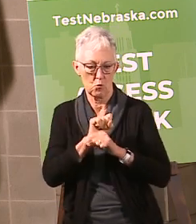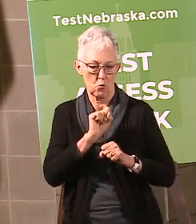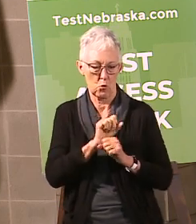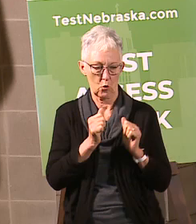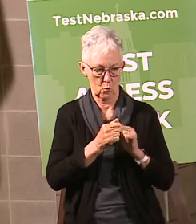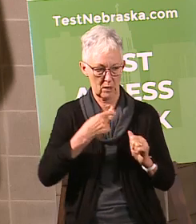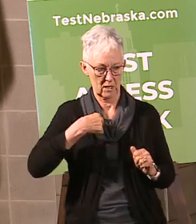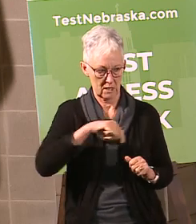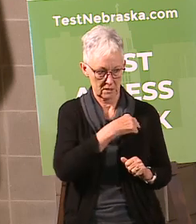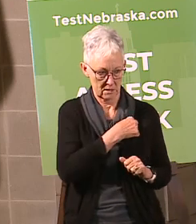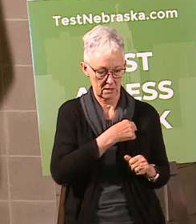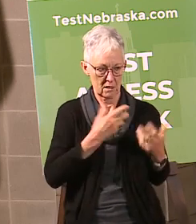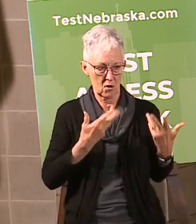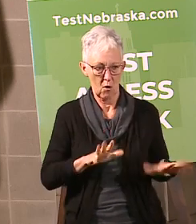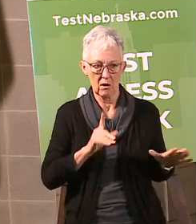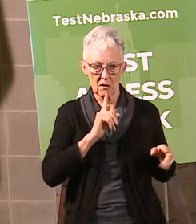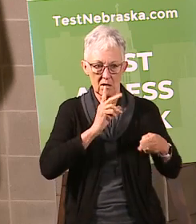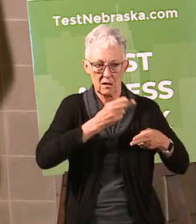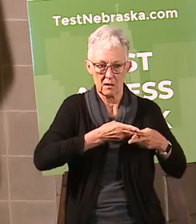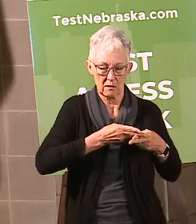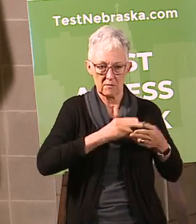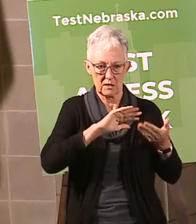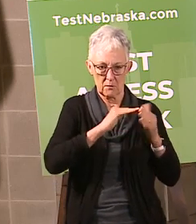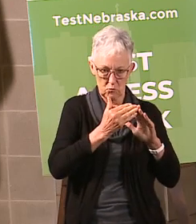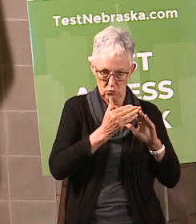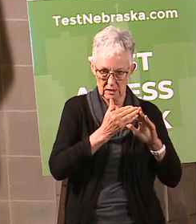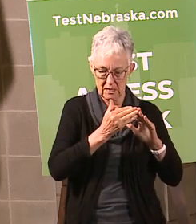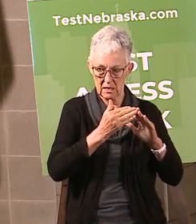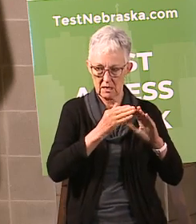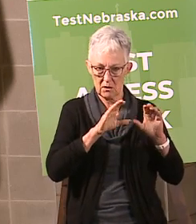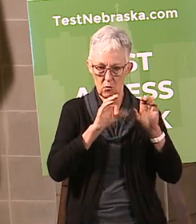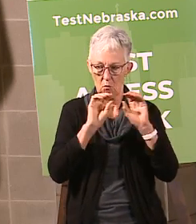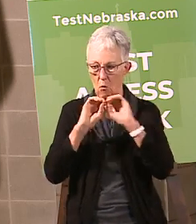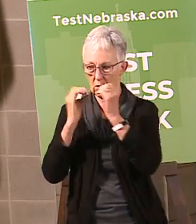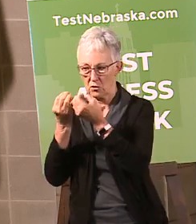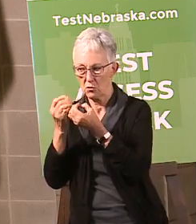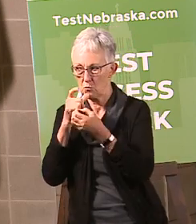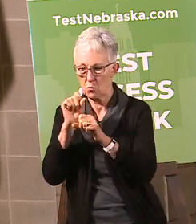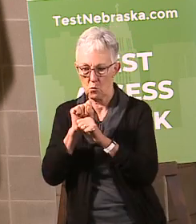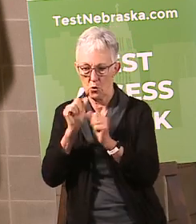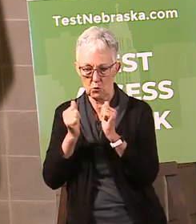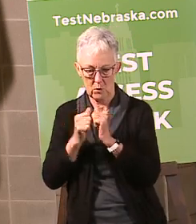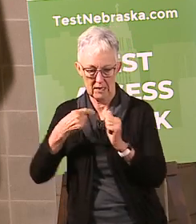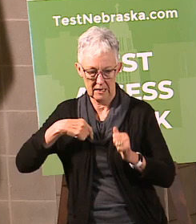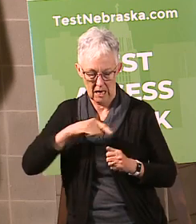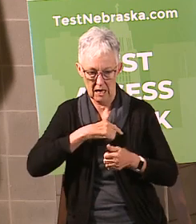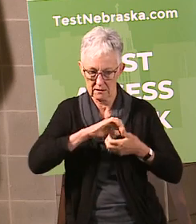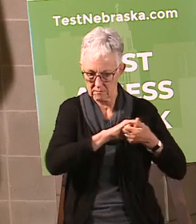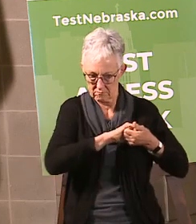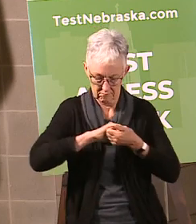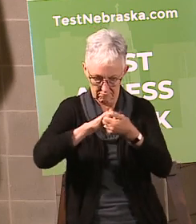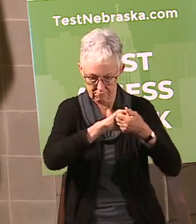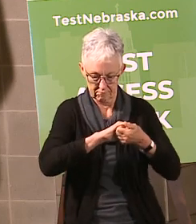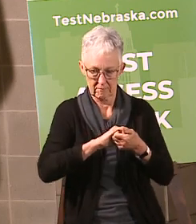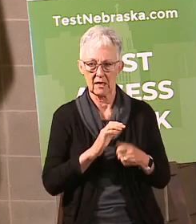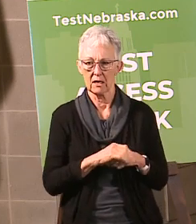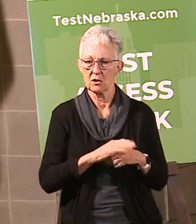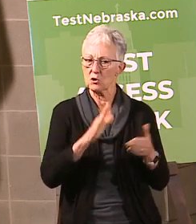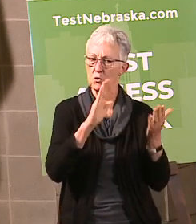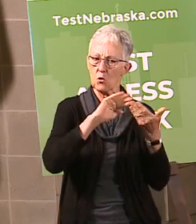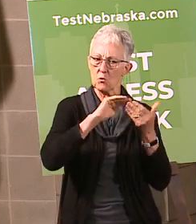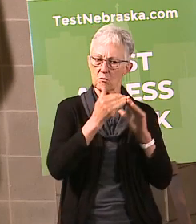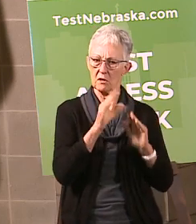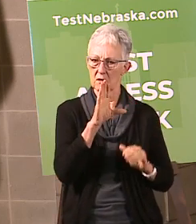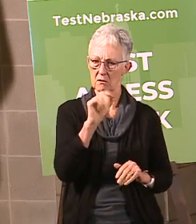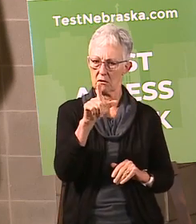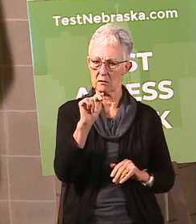initiative. I've already mentioned community collaboratives several times today, and it probably deserves an explanation. For those who